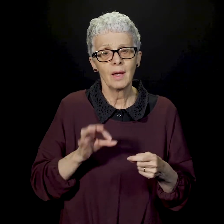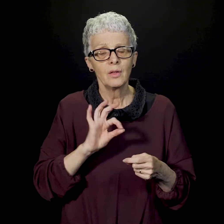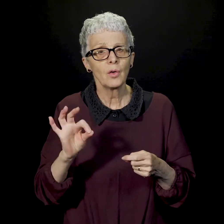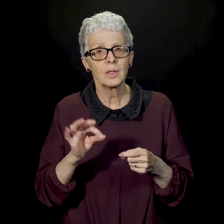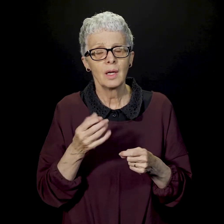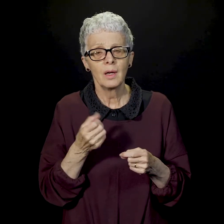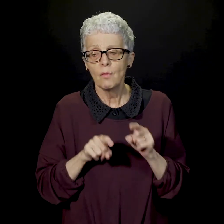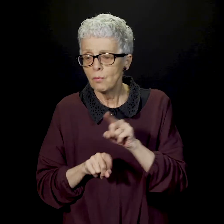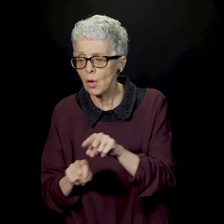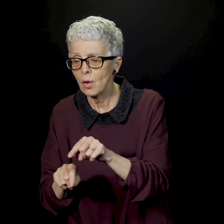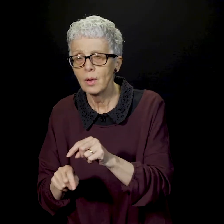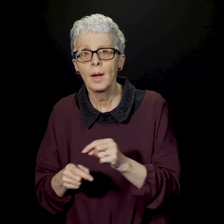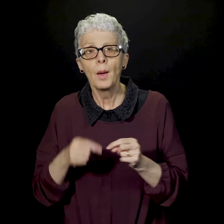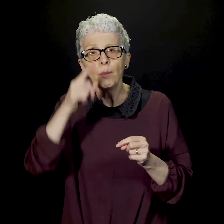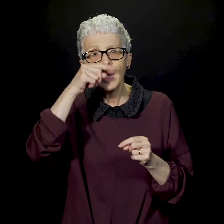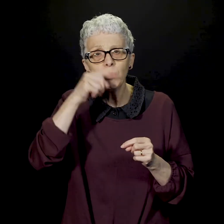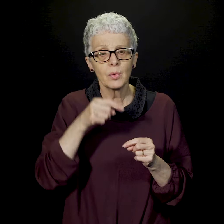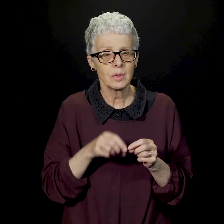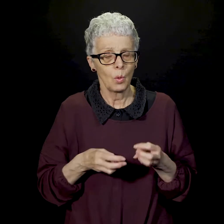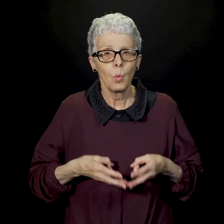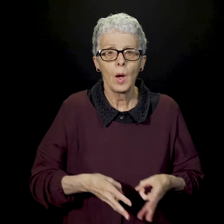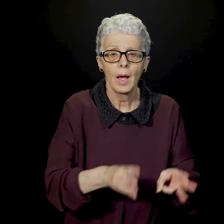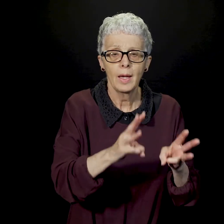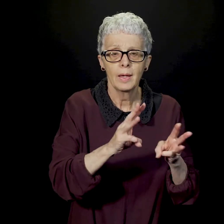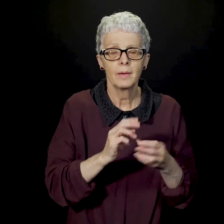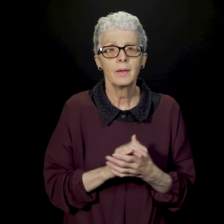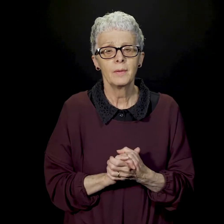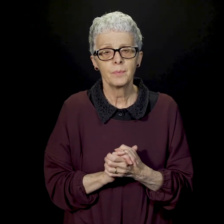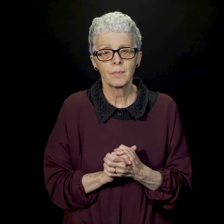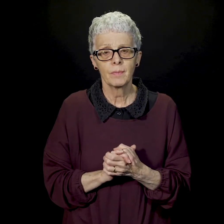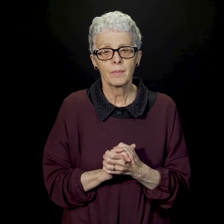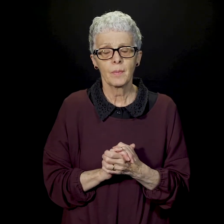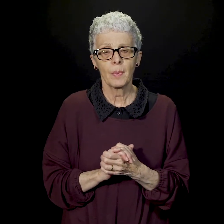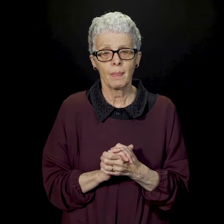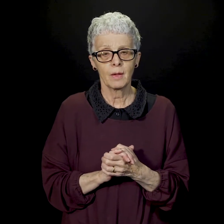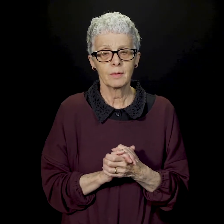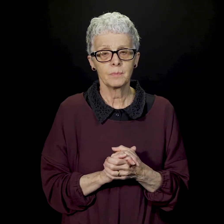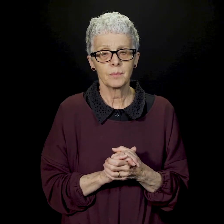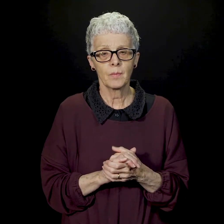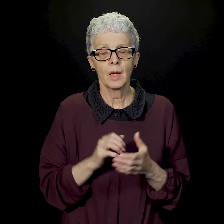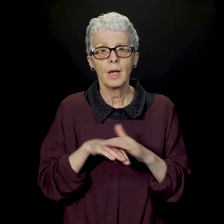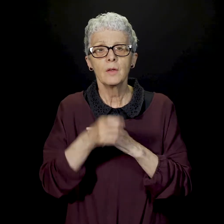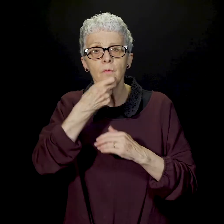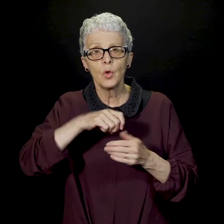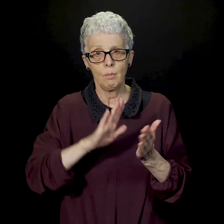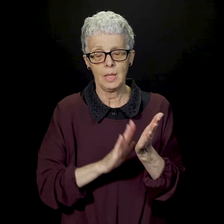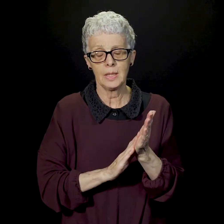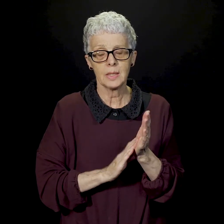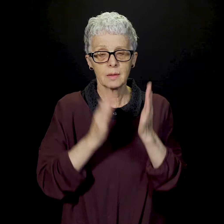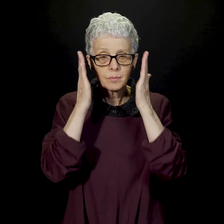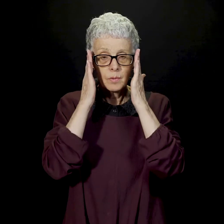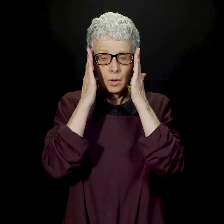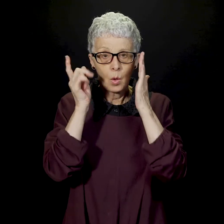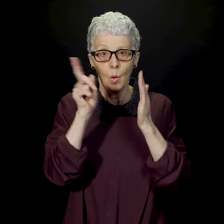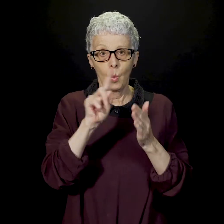have our convictions reaffirmed by those we know that agree to us. And so just in the few minutes that I've got left, I'd like to share